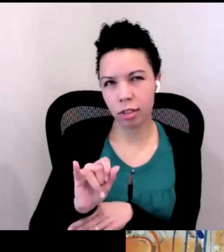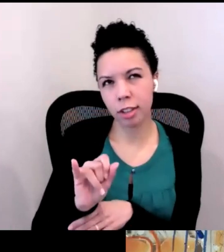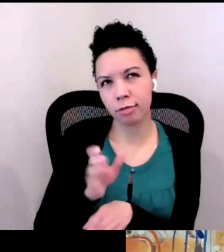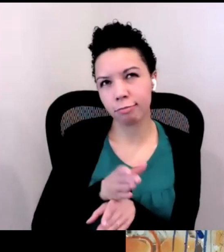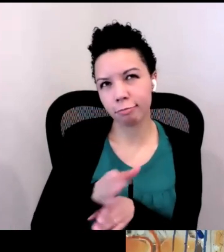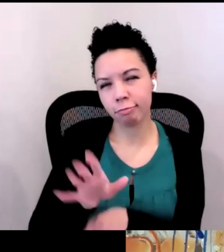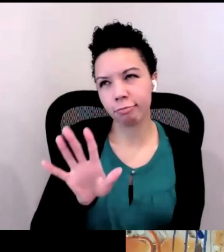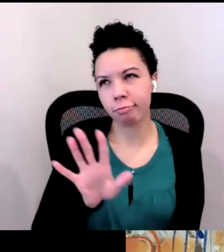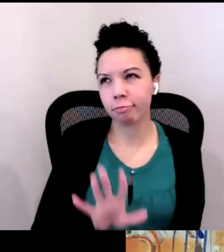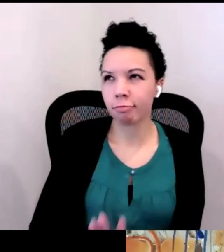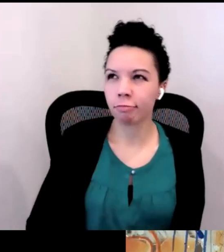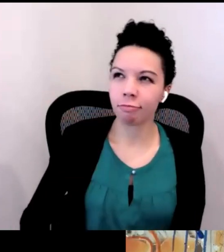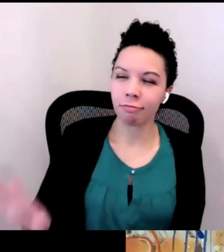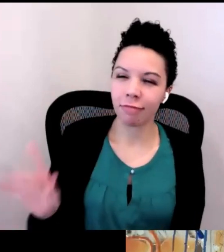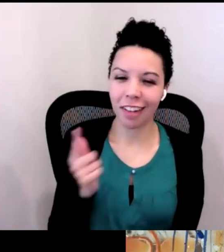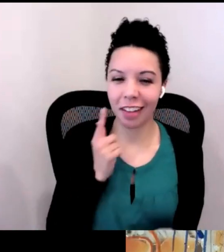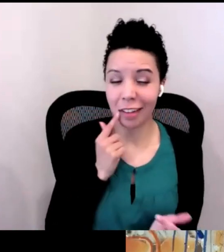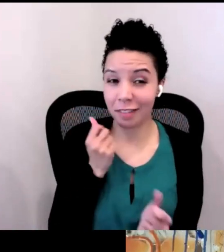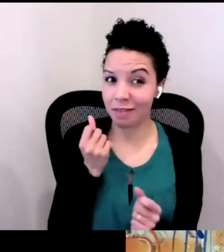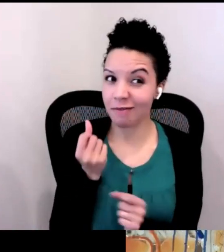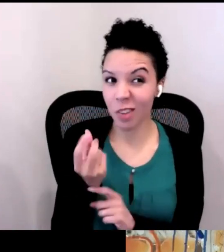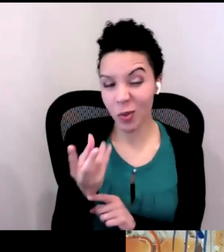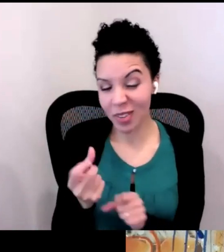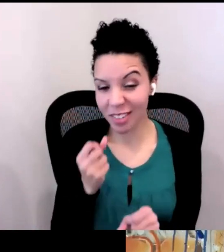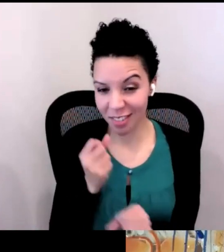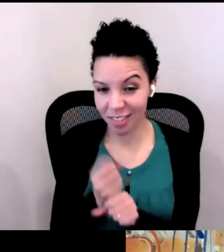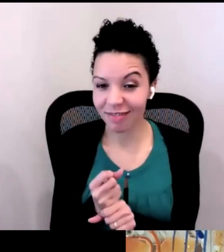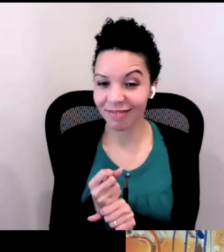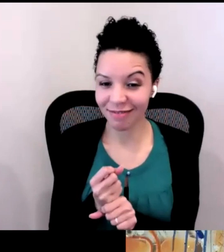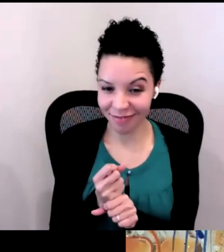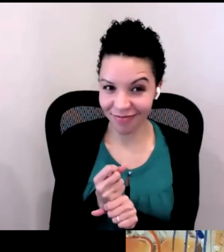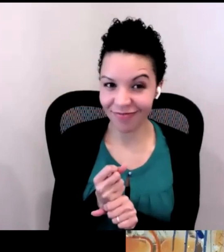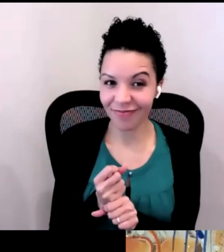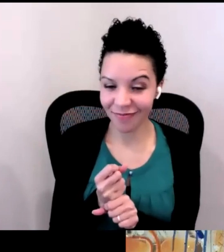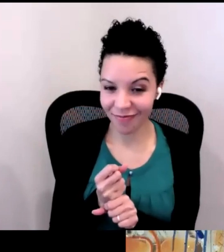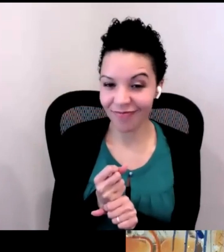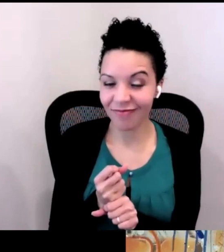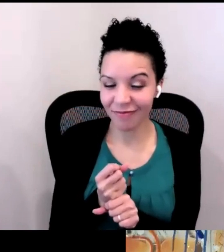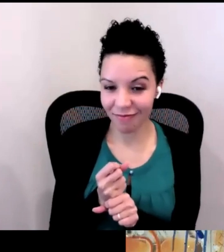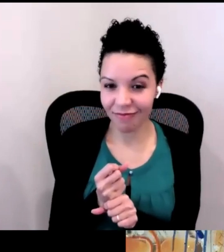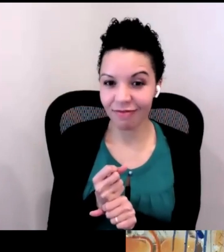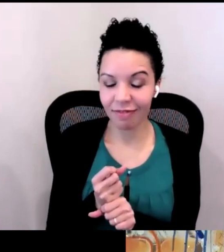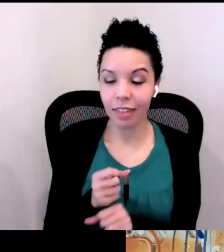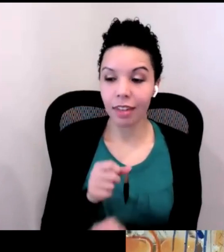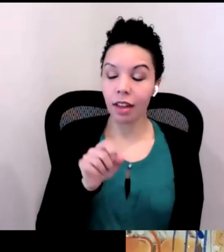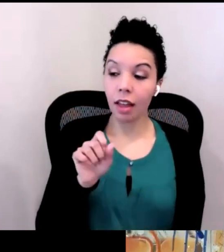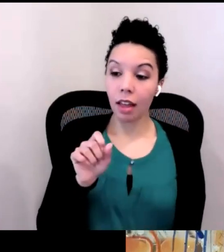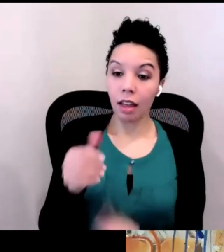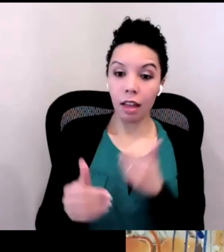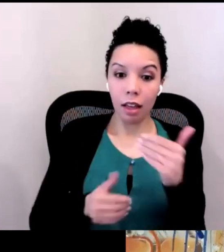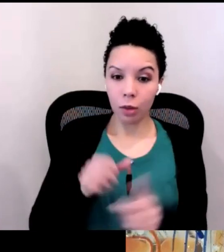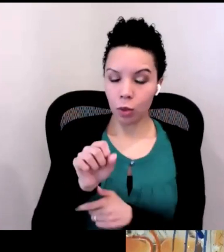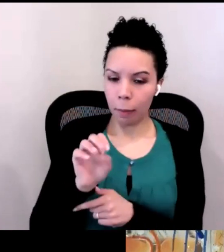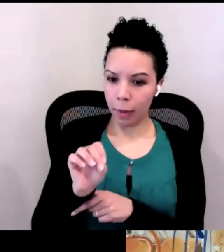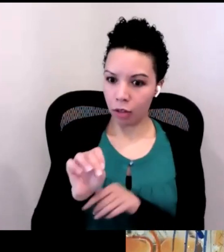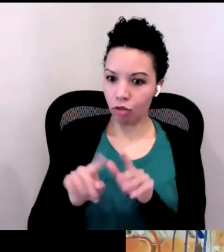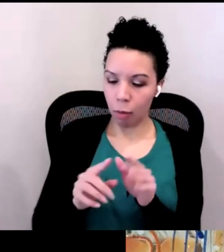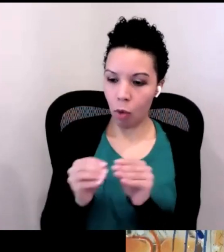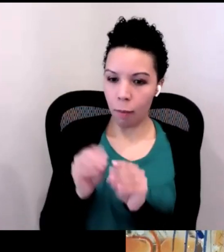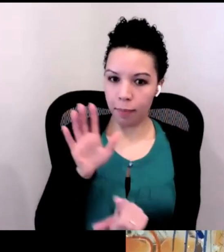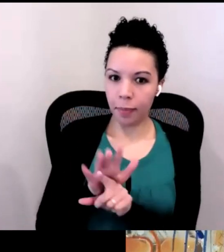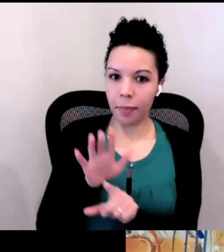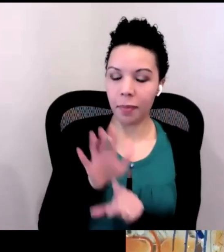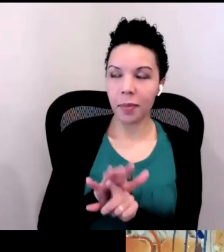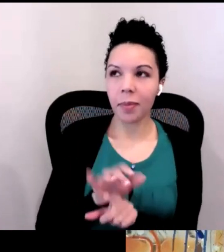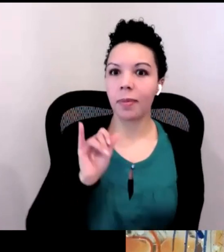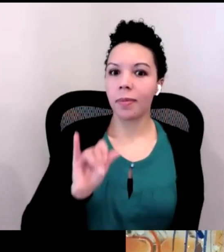almost a few years. Right. And when social media started emerging, I realized that social